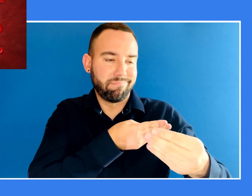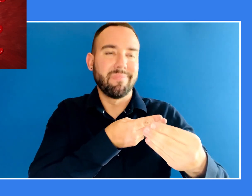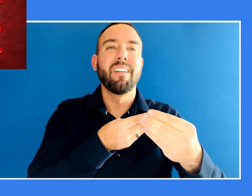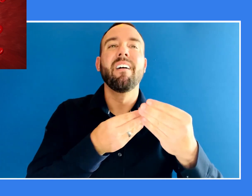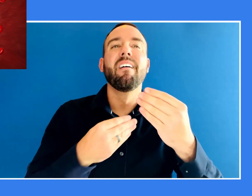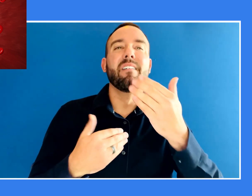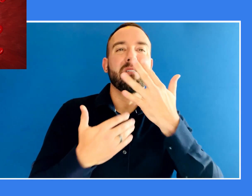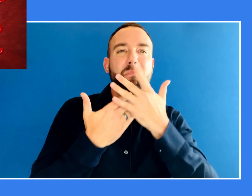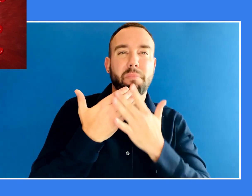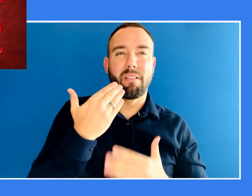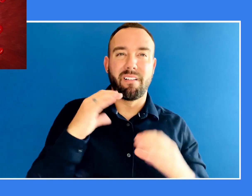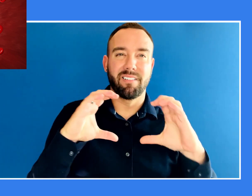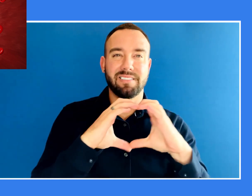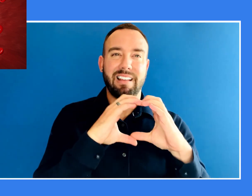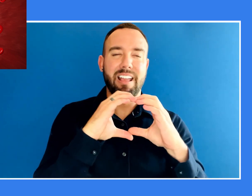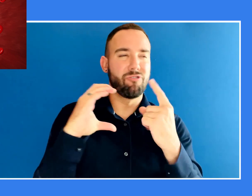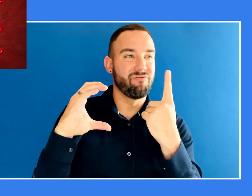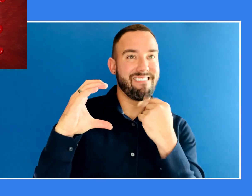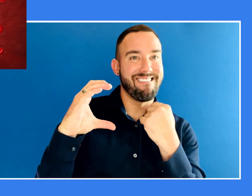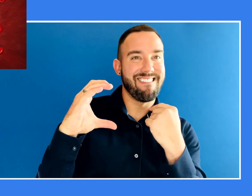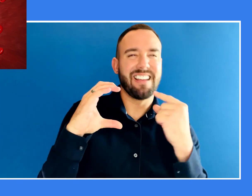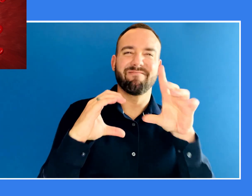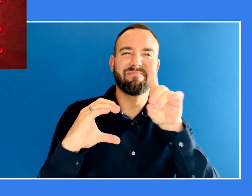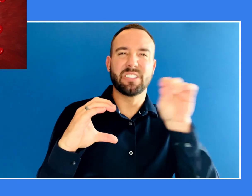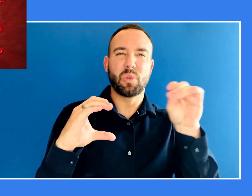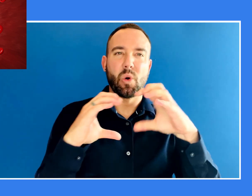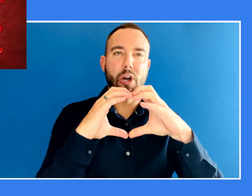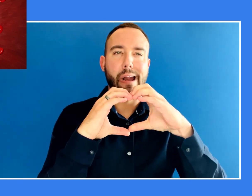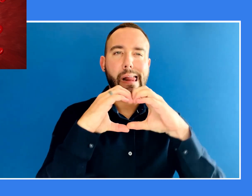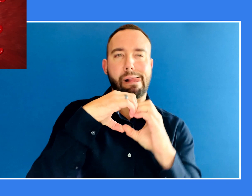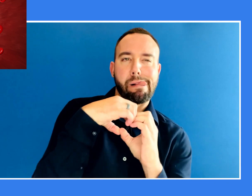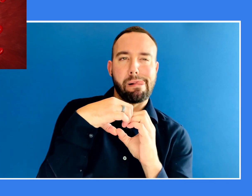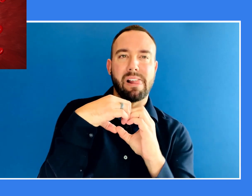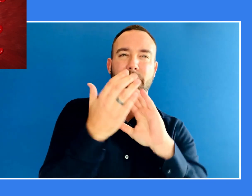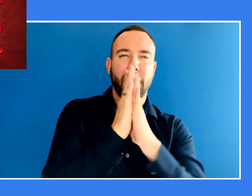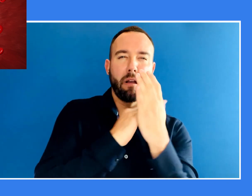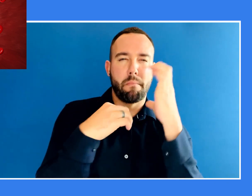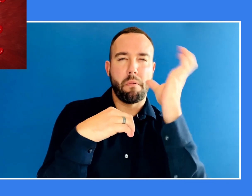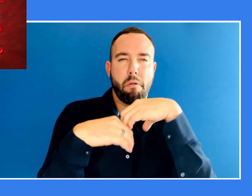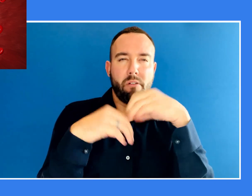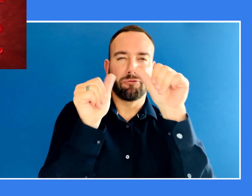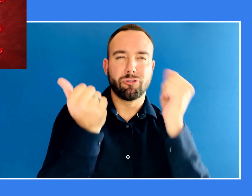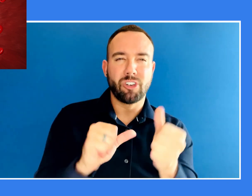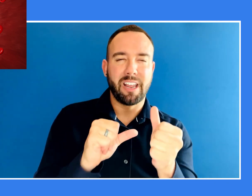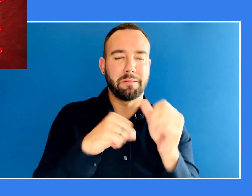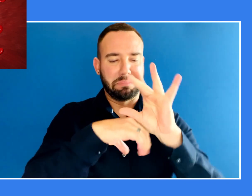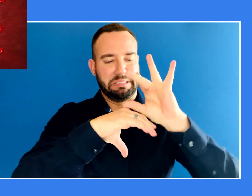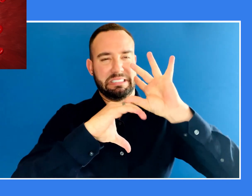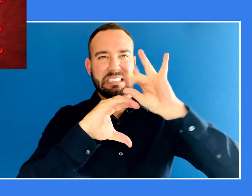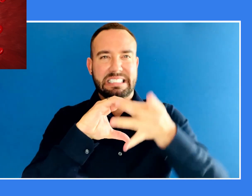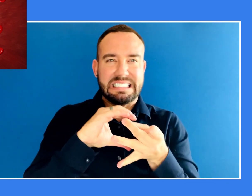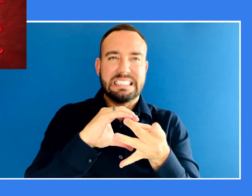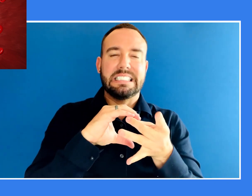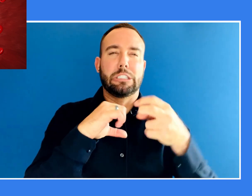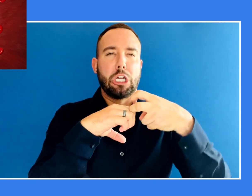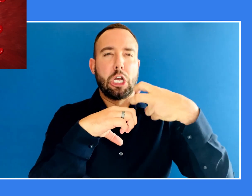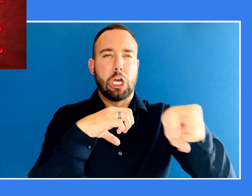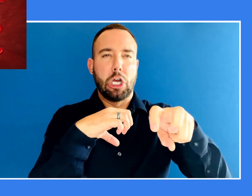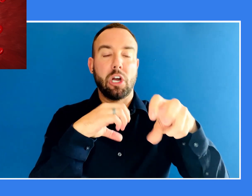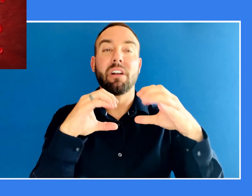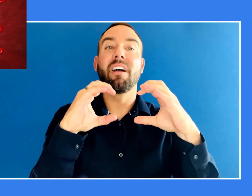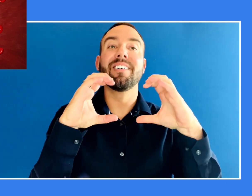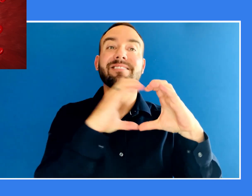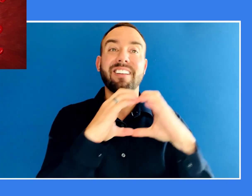causing unusually shaped, hard, and sticky red blood cells. These cells clump